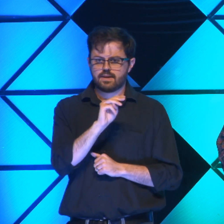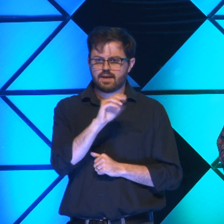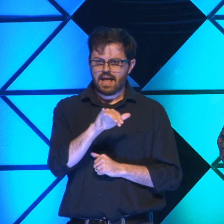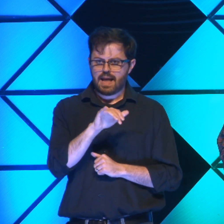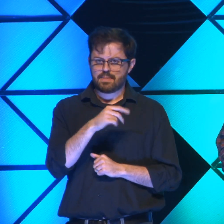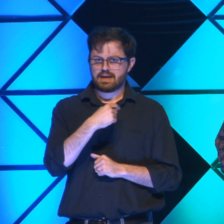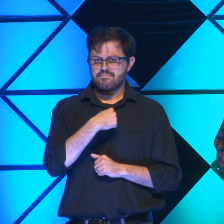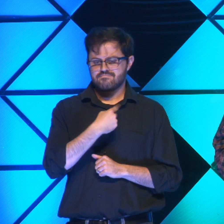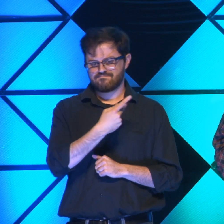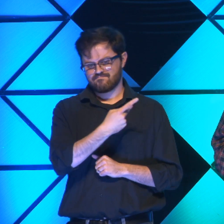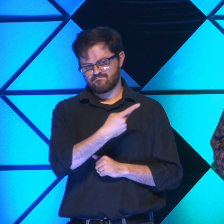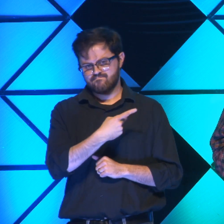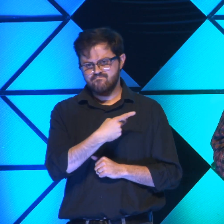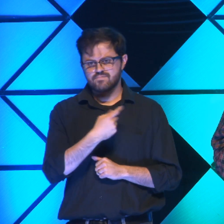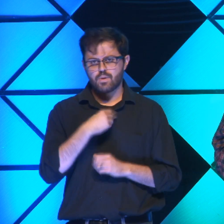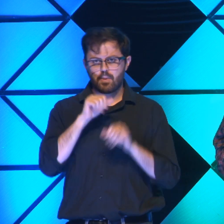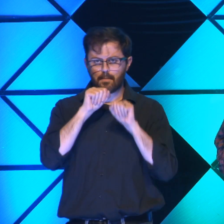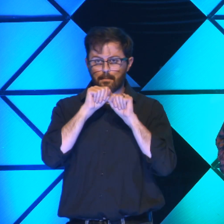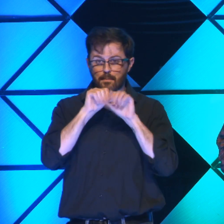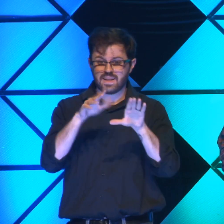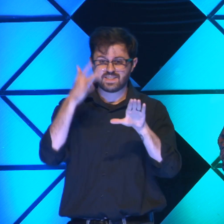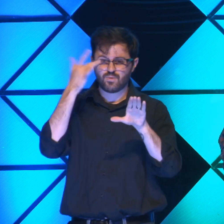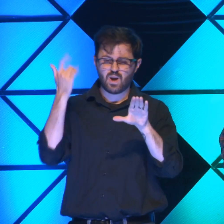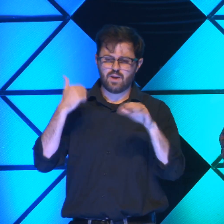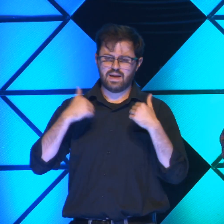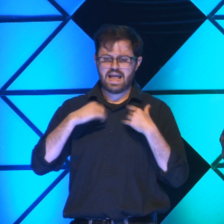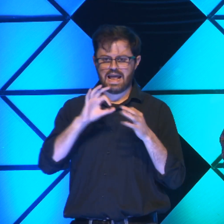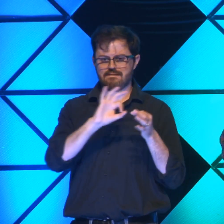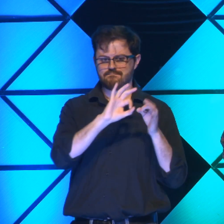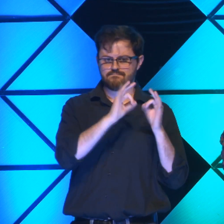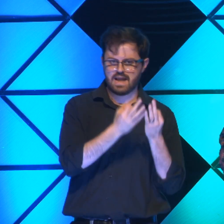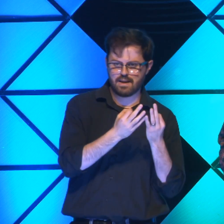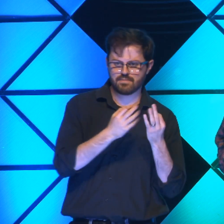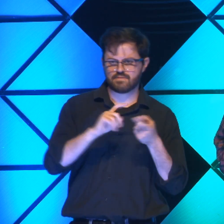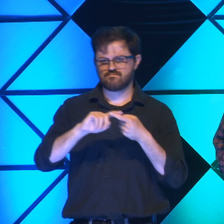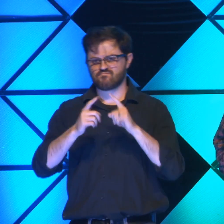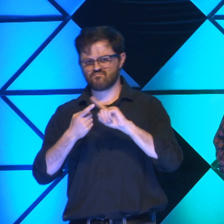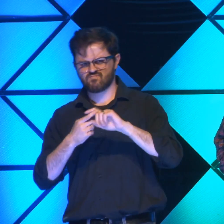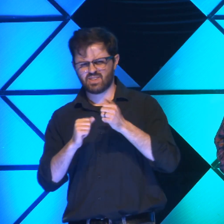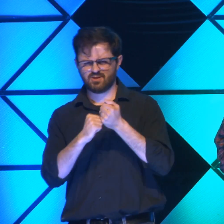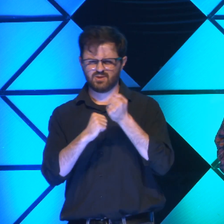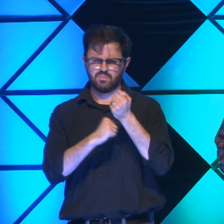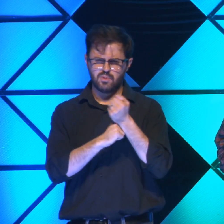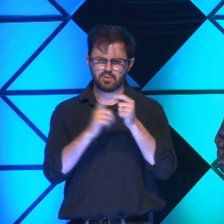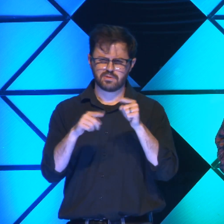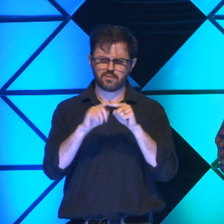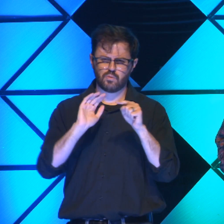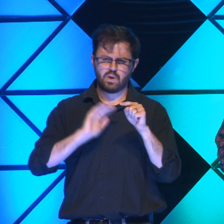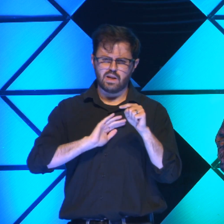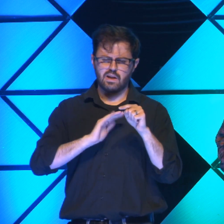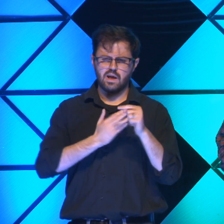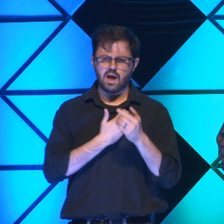were blessed to have family and friends to be there for us when we lost Hunter.